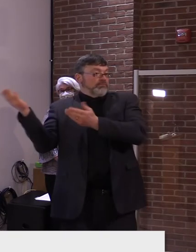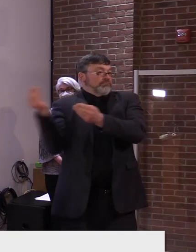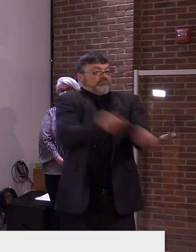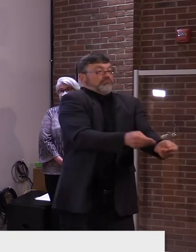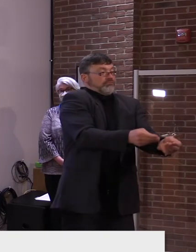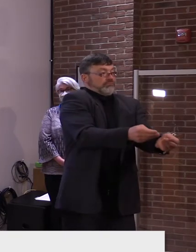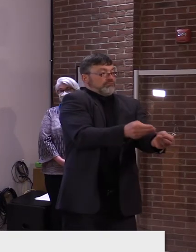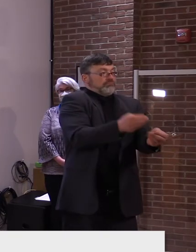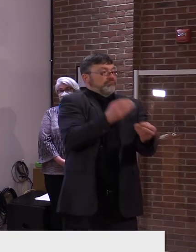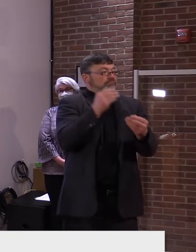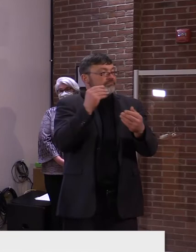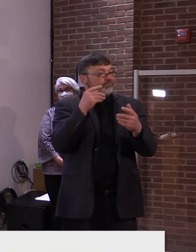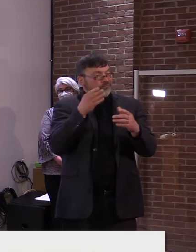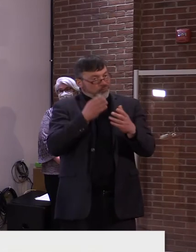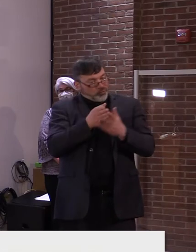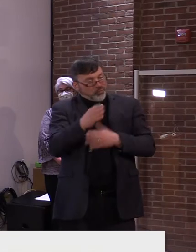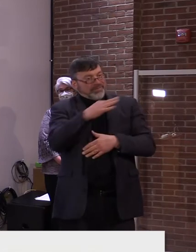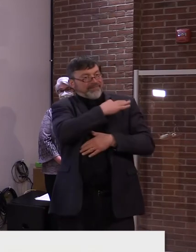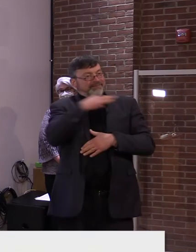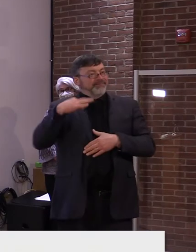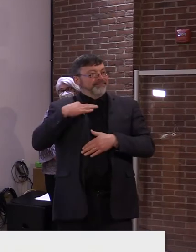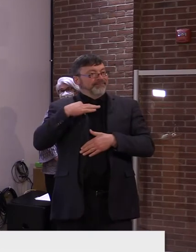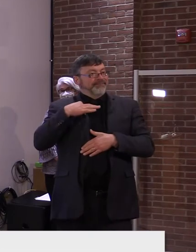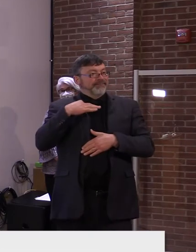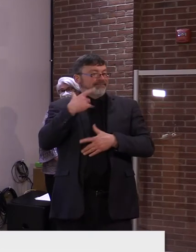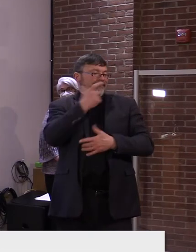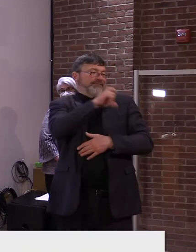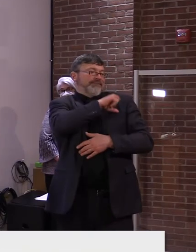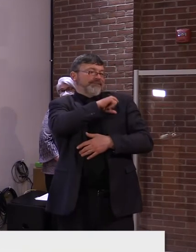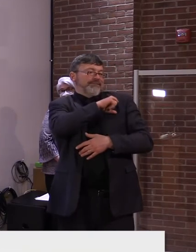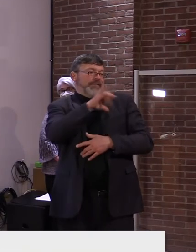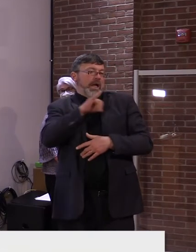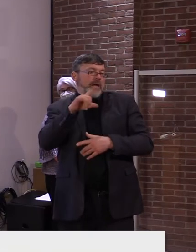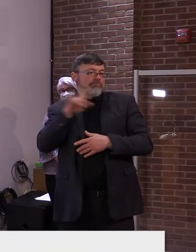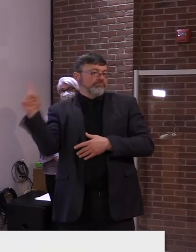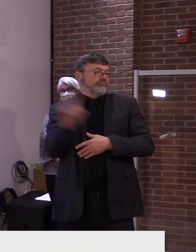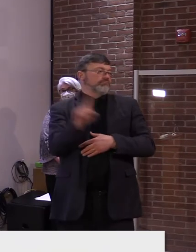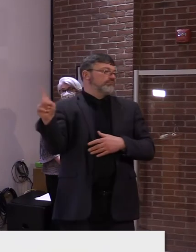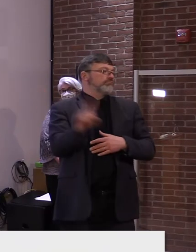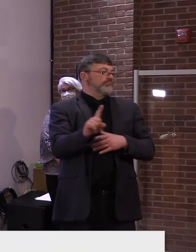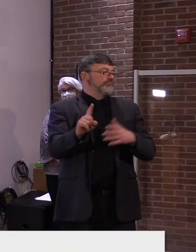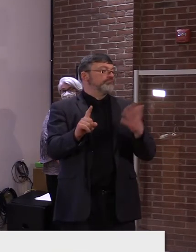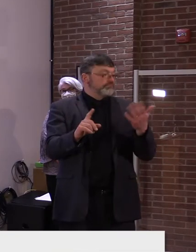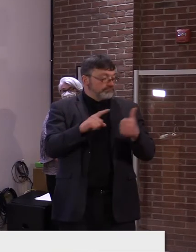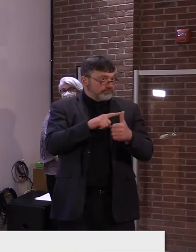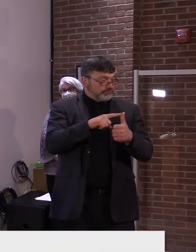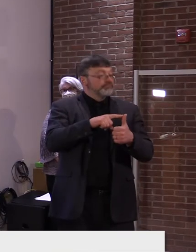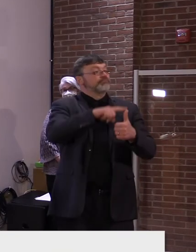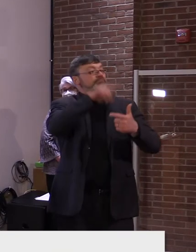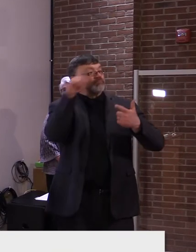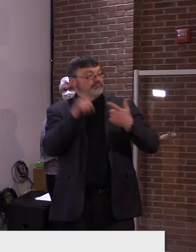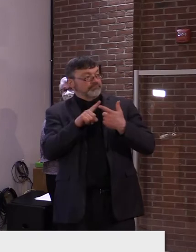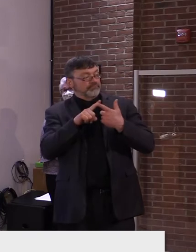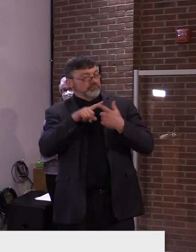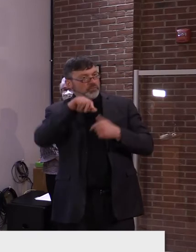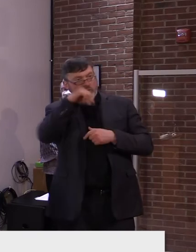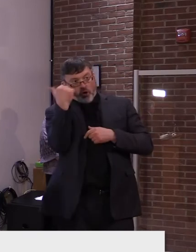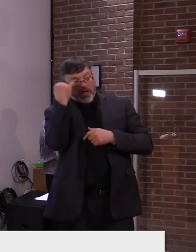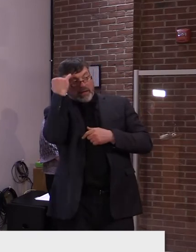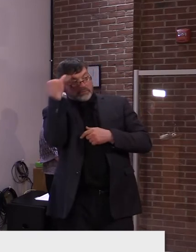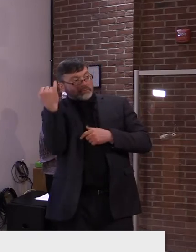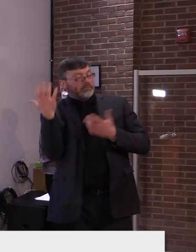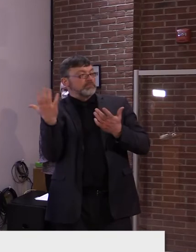through correctional officers and that were coming in on various shifts. And the other theory is that it's being passed